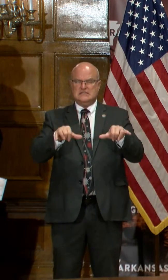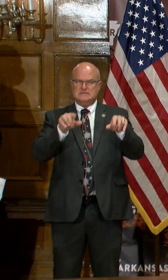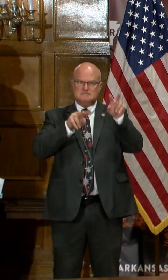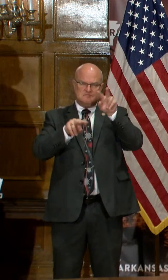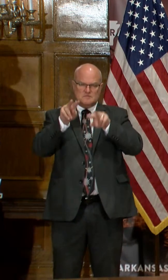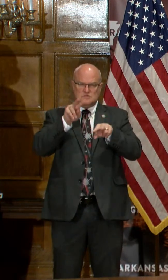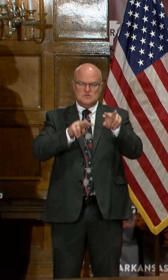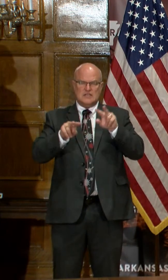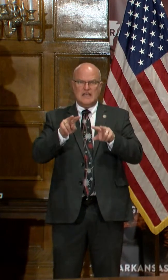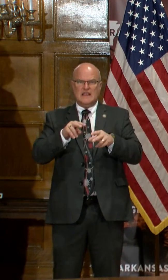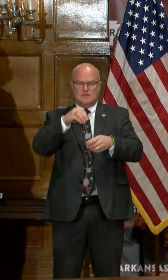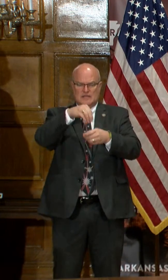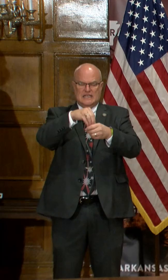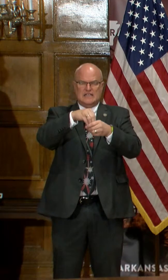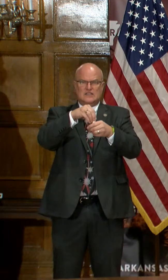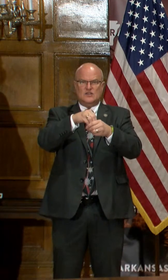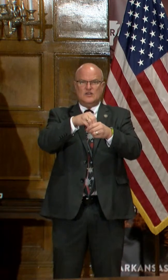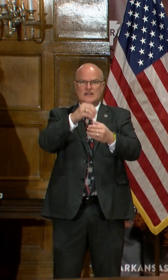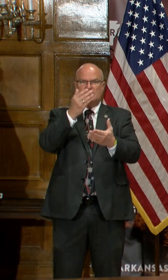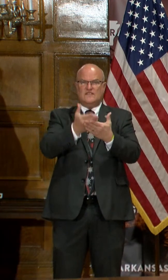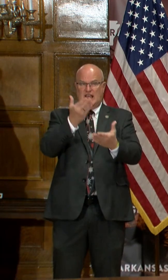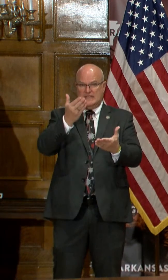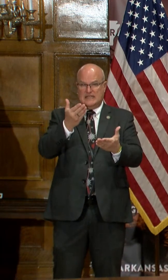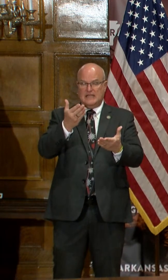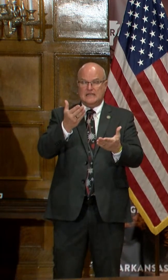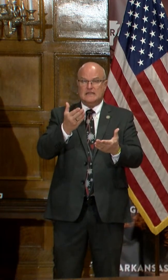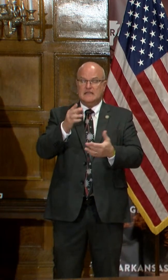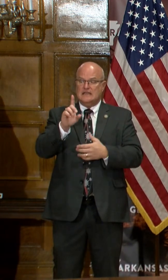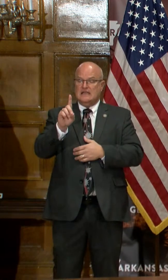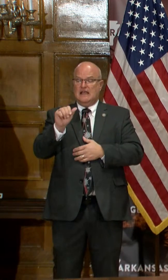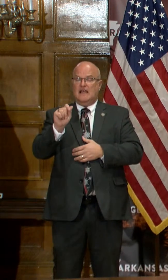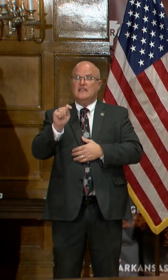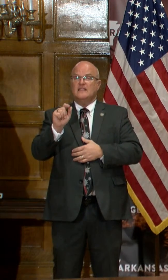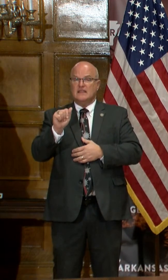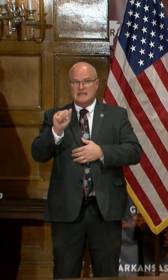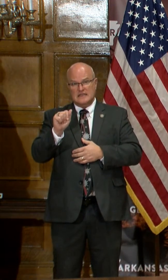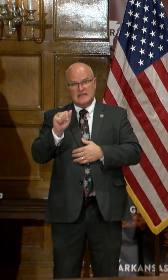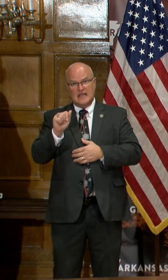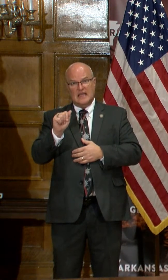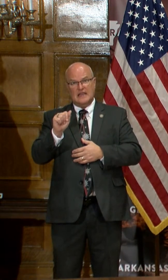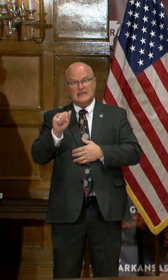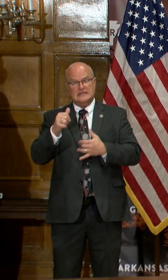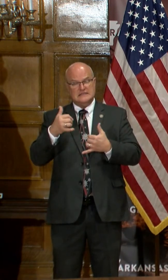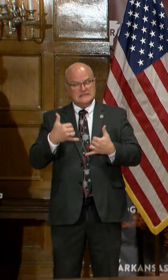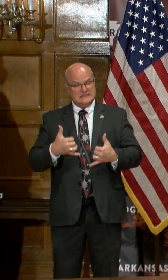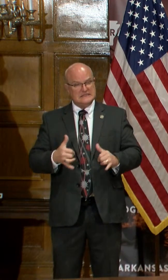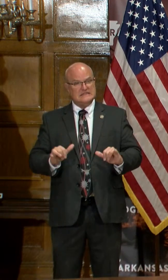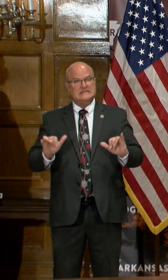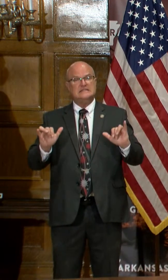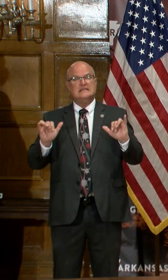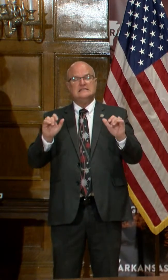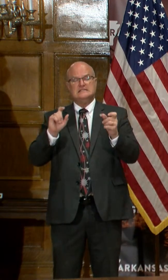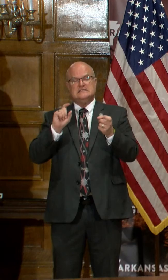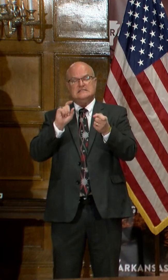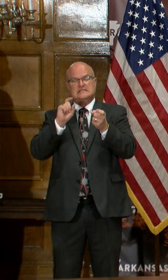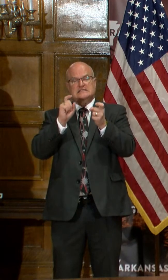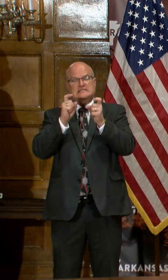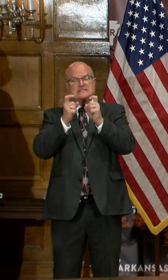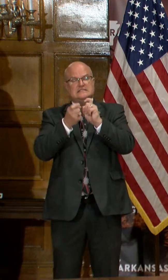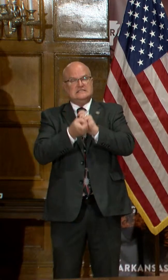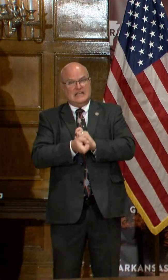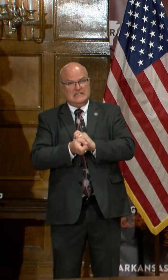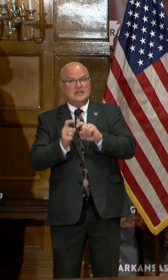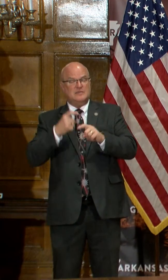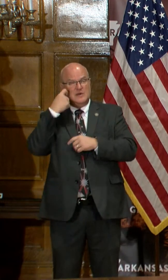been internally validated. Again, the data, it's still evolving, I will say that, but